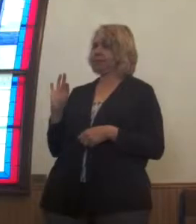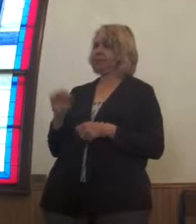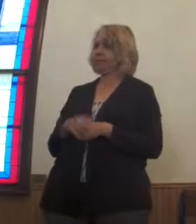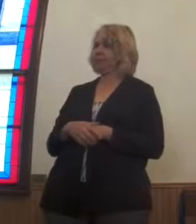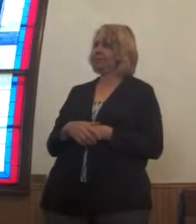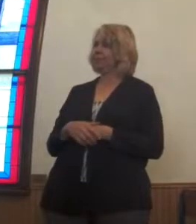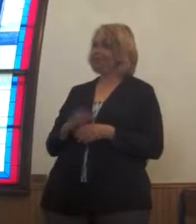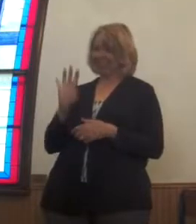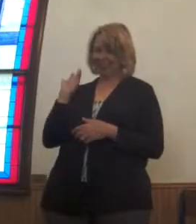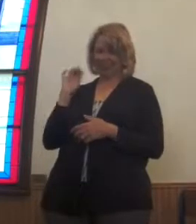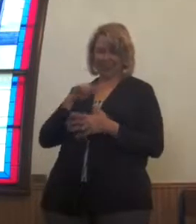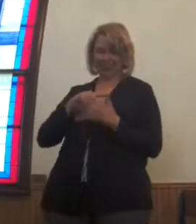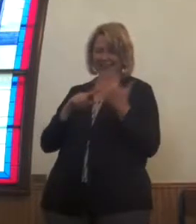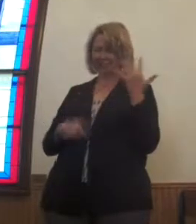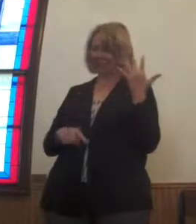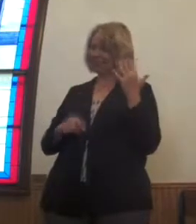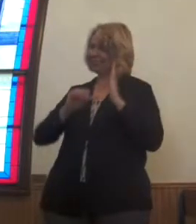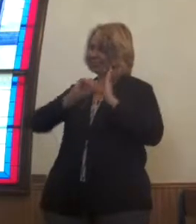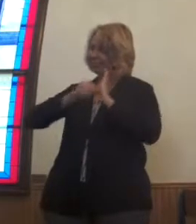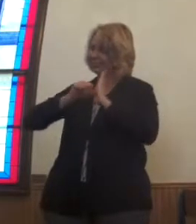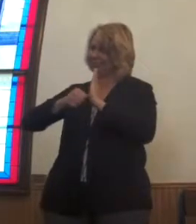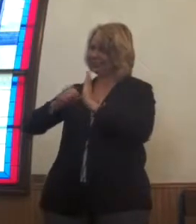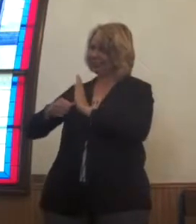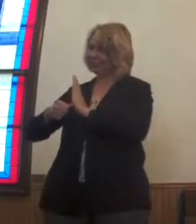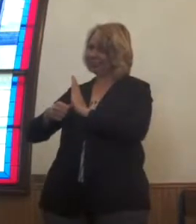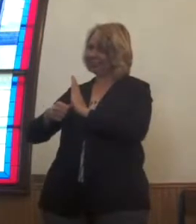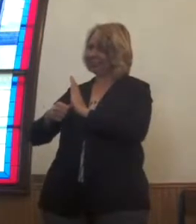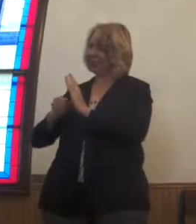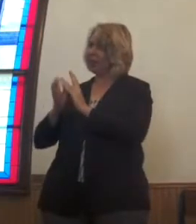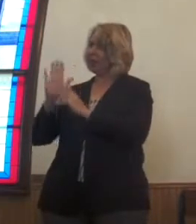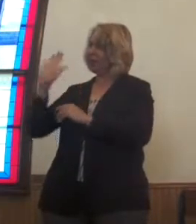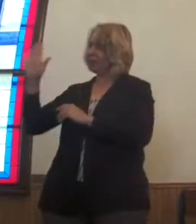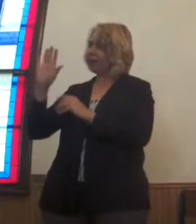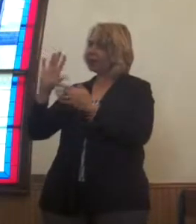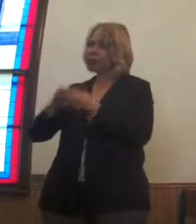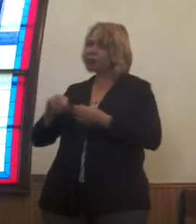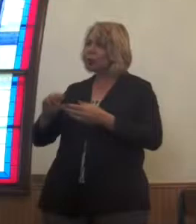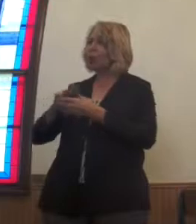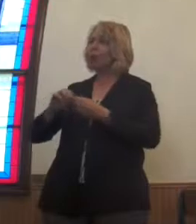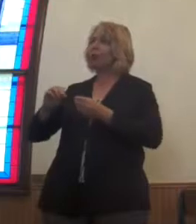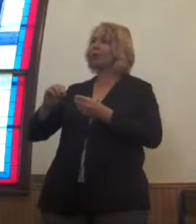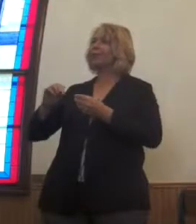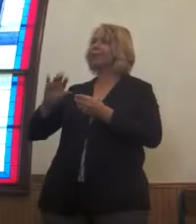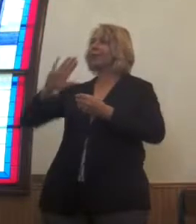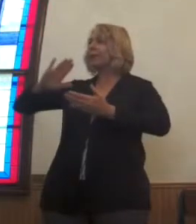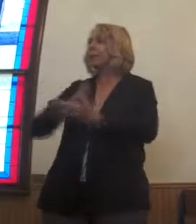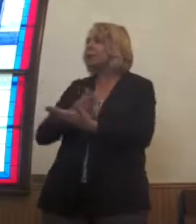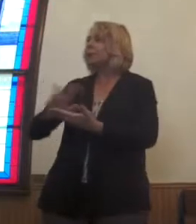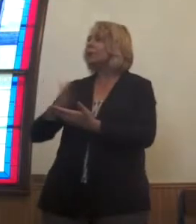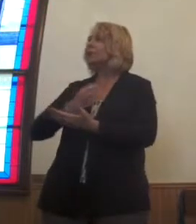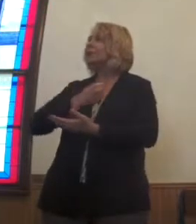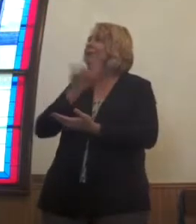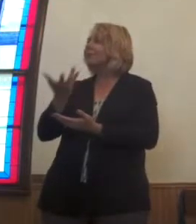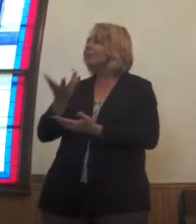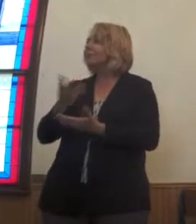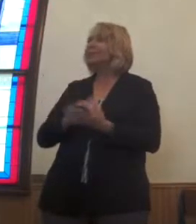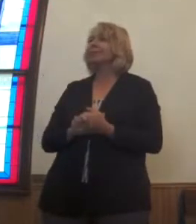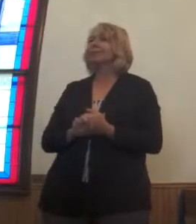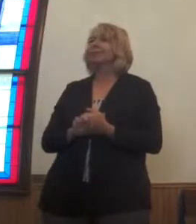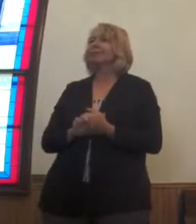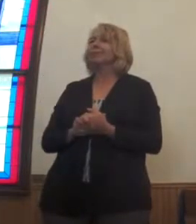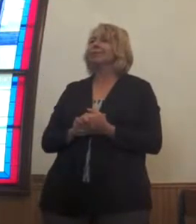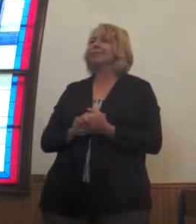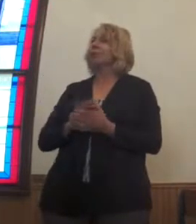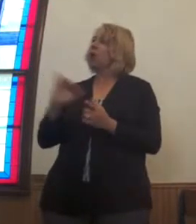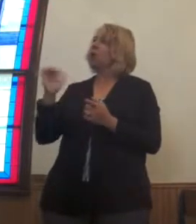And they emphasized the traits through their stories and through their music. And through the introduction of what the